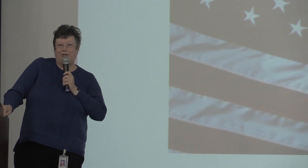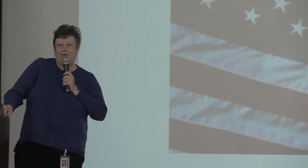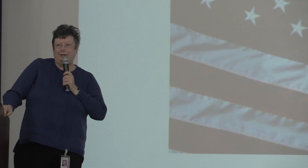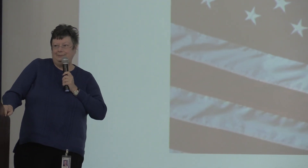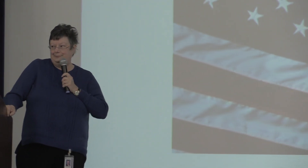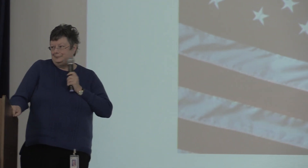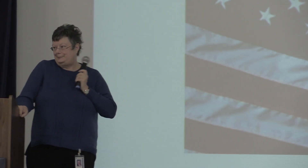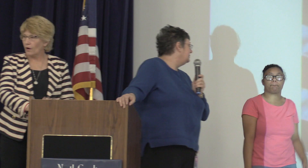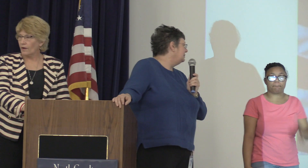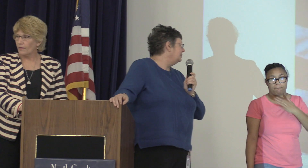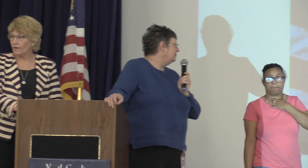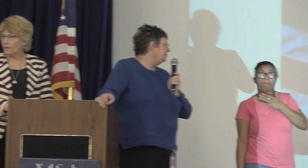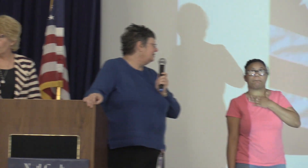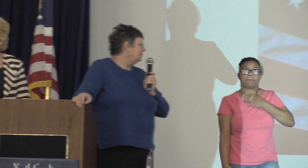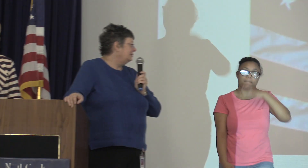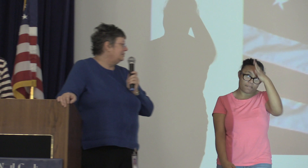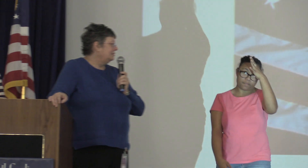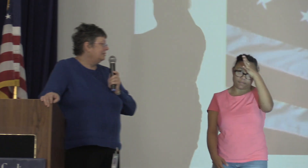protect our country.